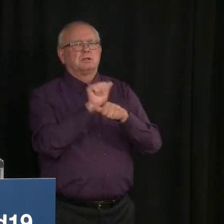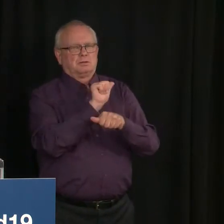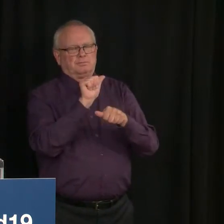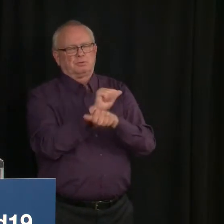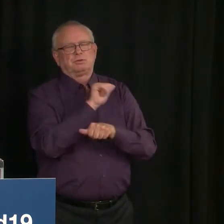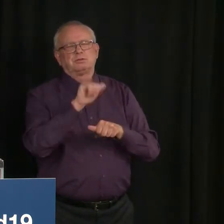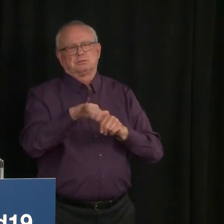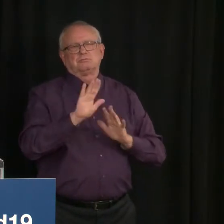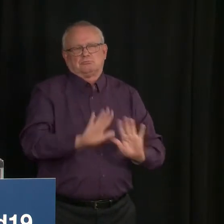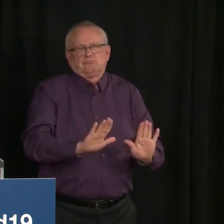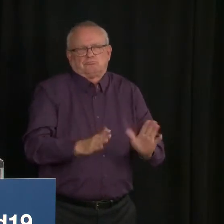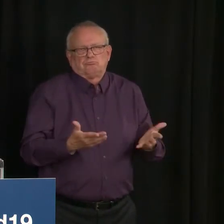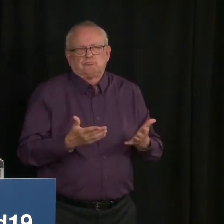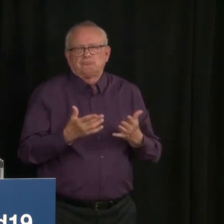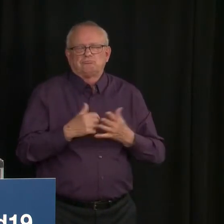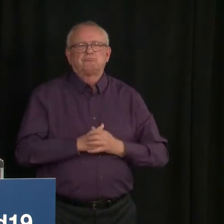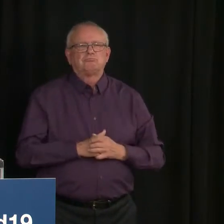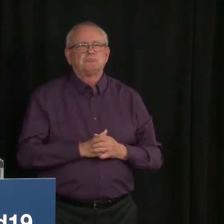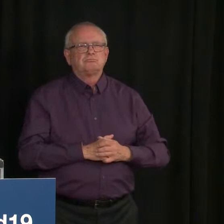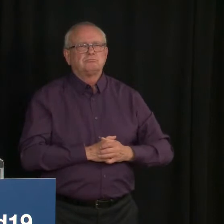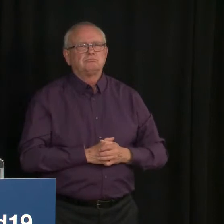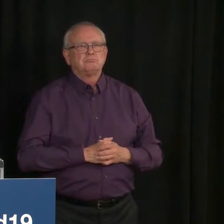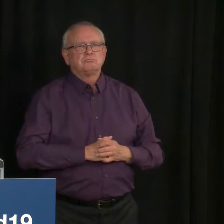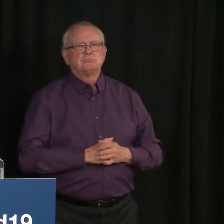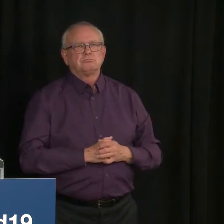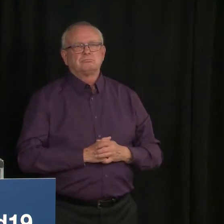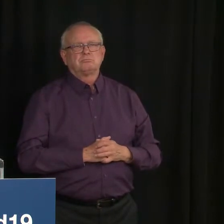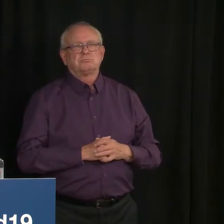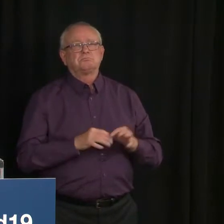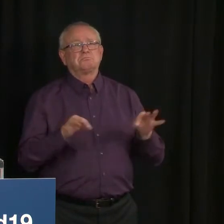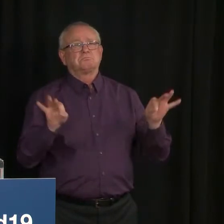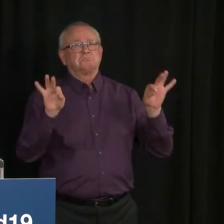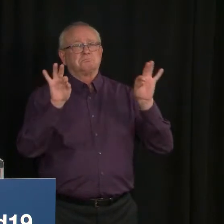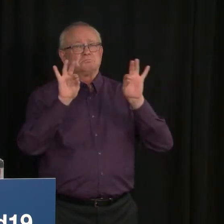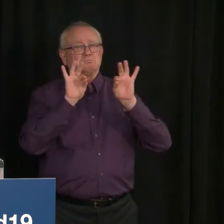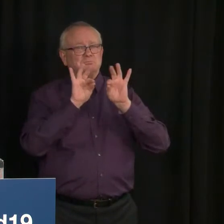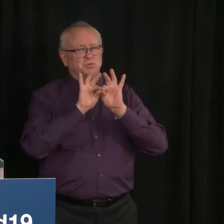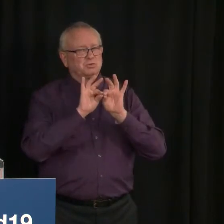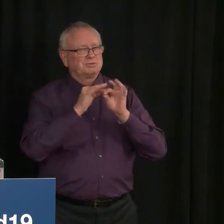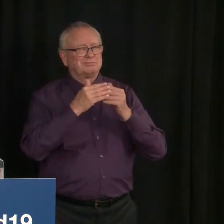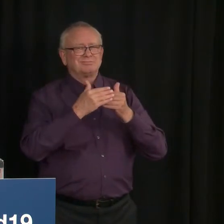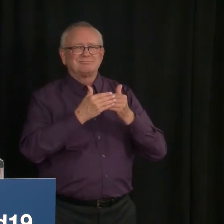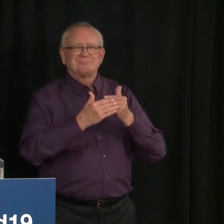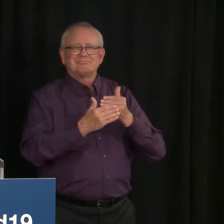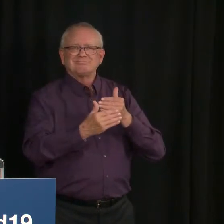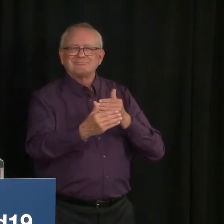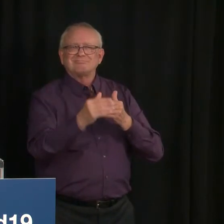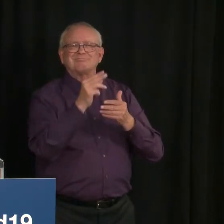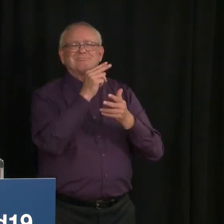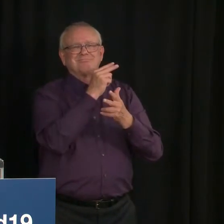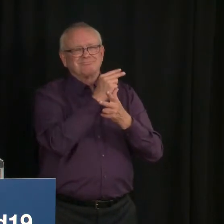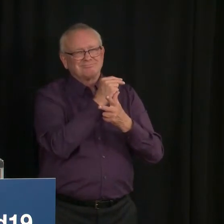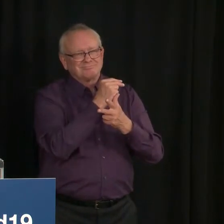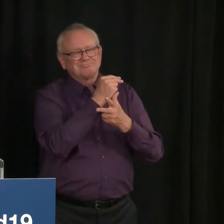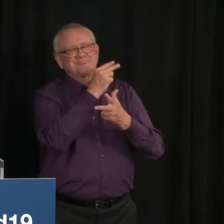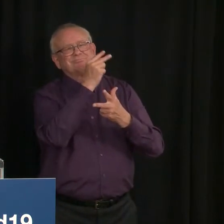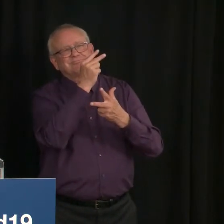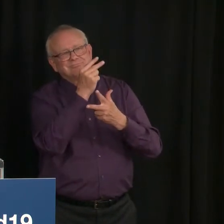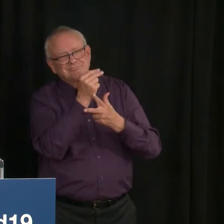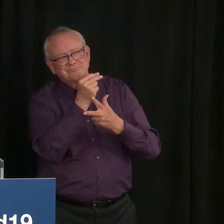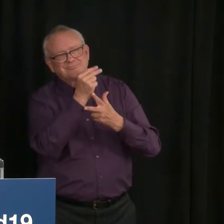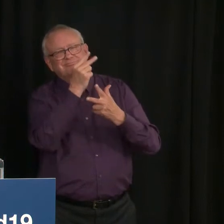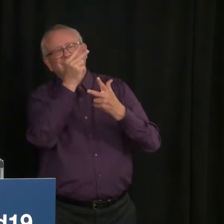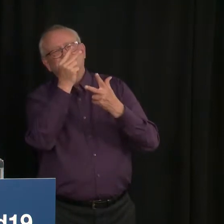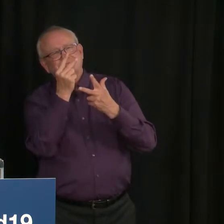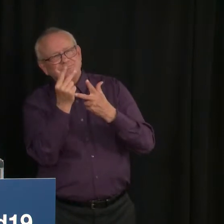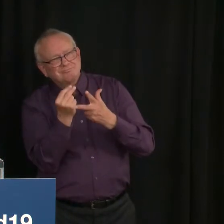again, it's important to move forward on this together. The fact that many of the CMOH